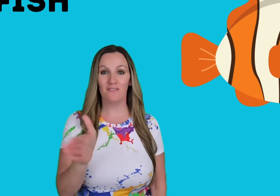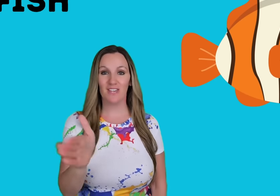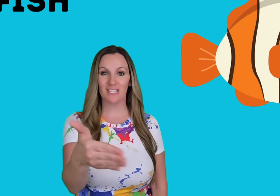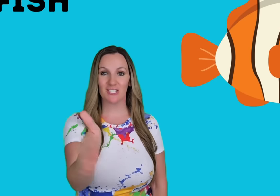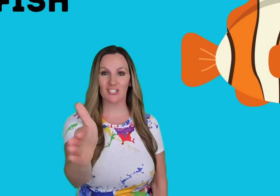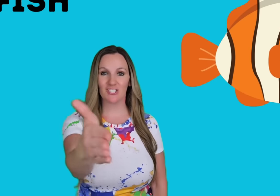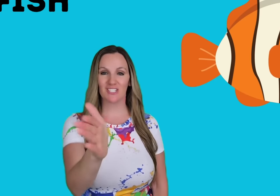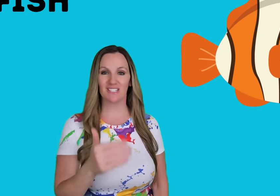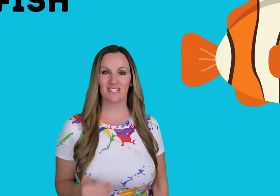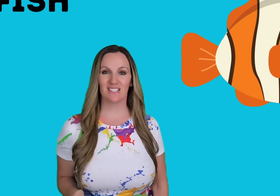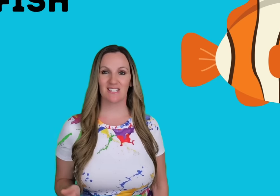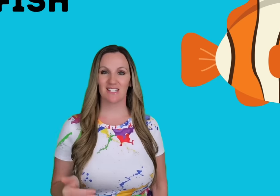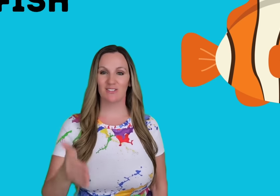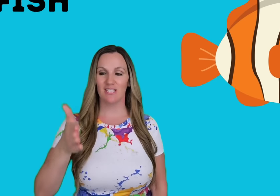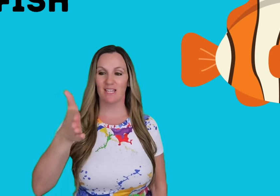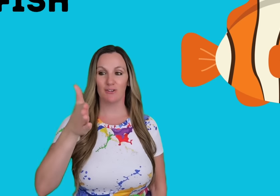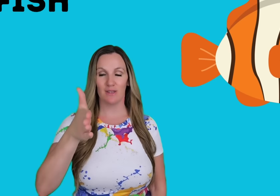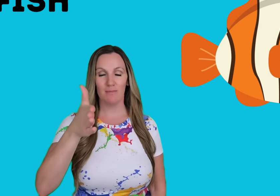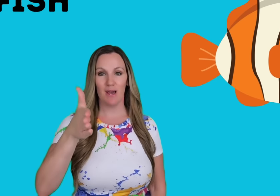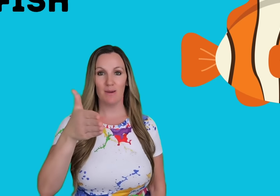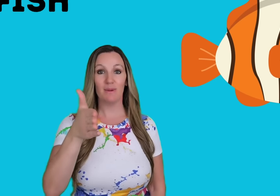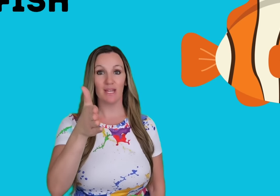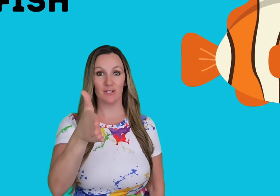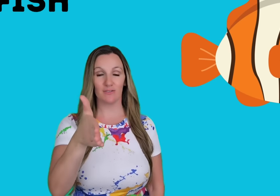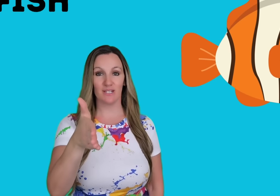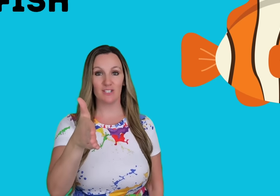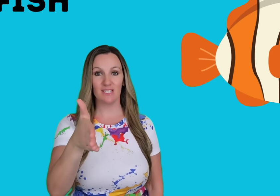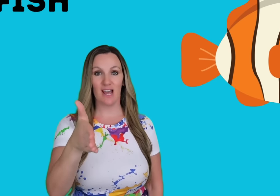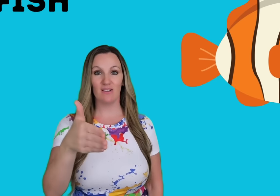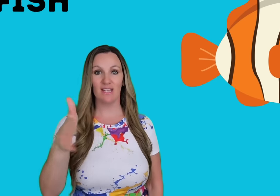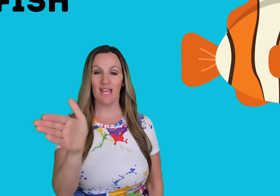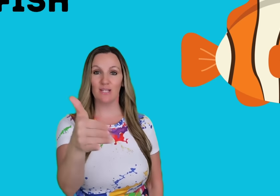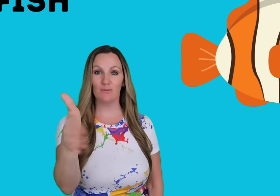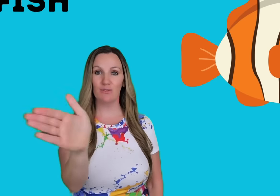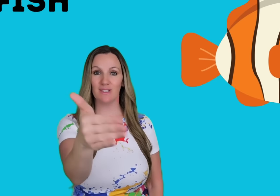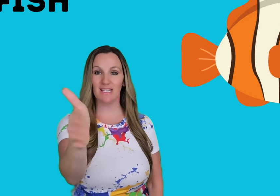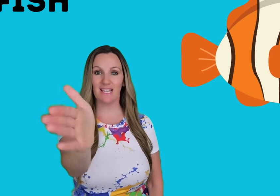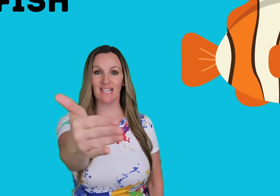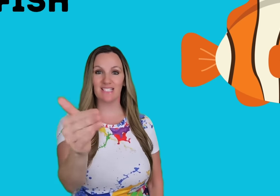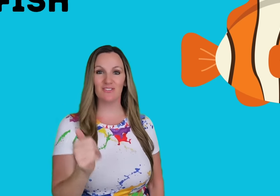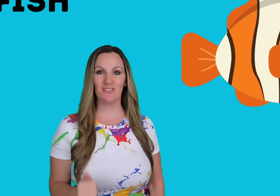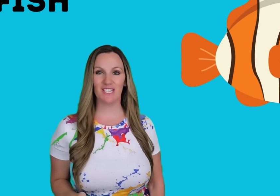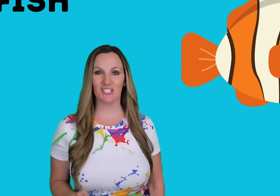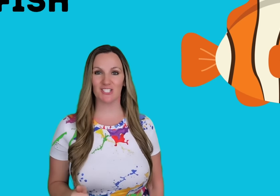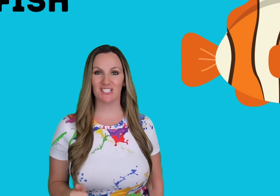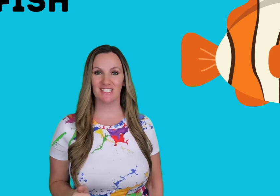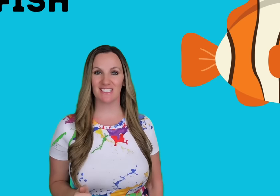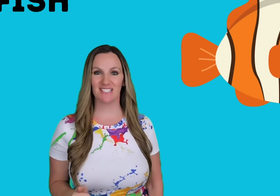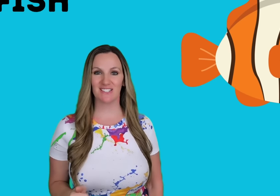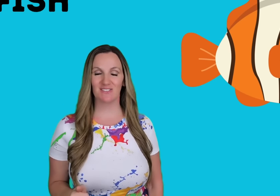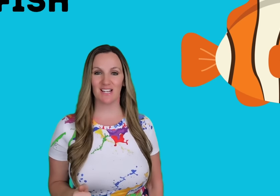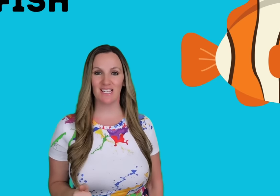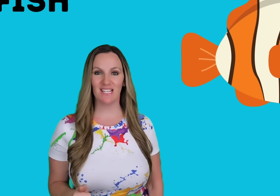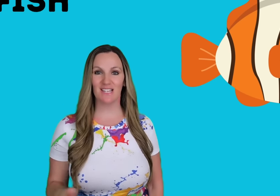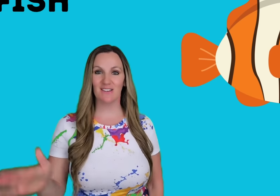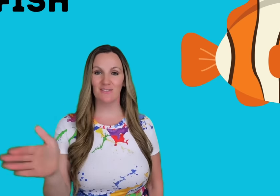Fish. You take your thumb up and your fingers out, and you move it like it's a fish. Ready?